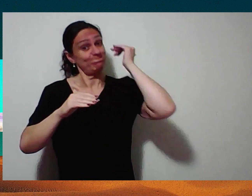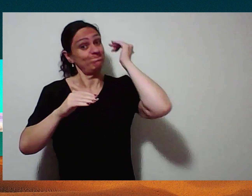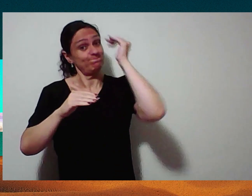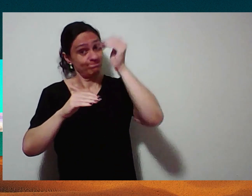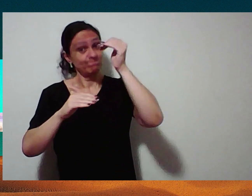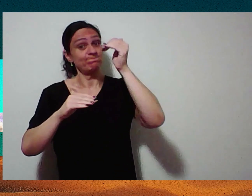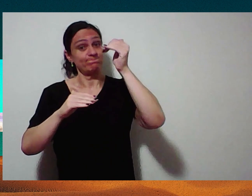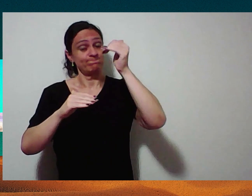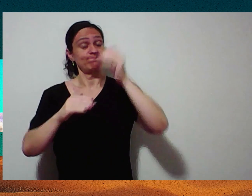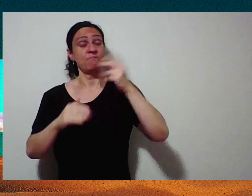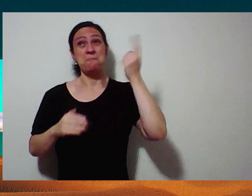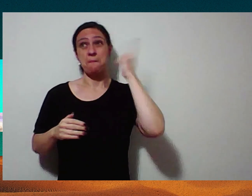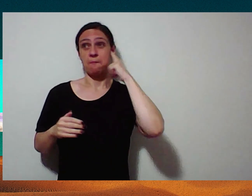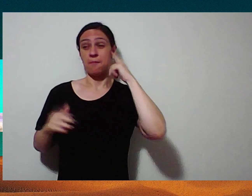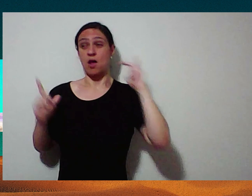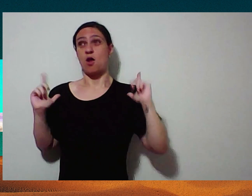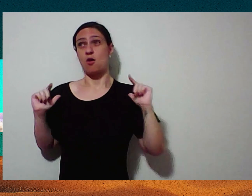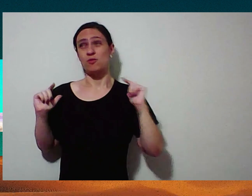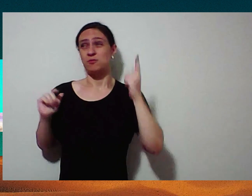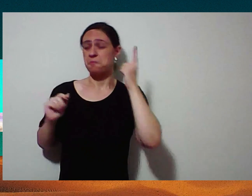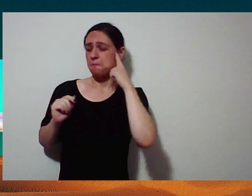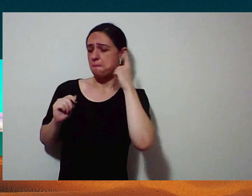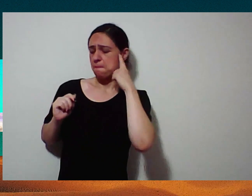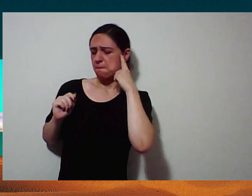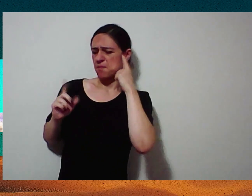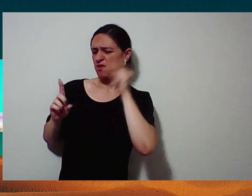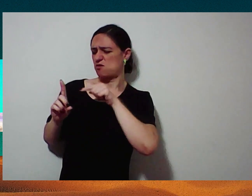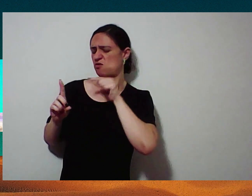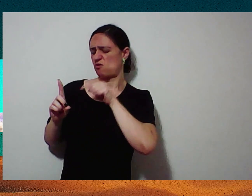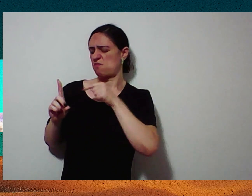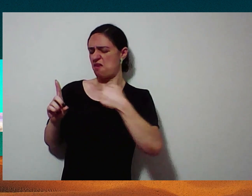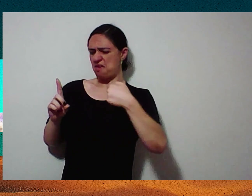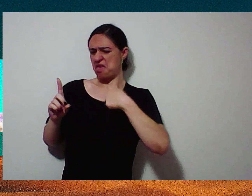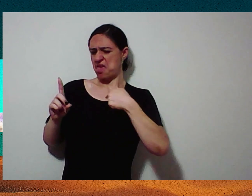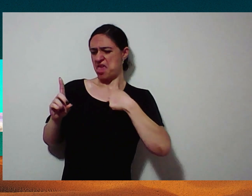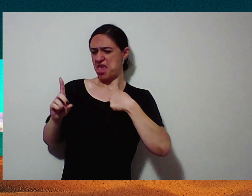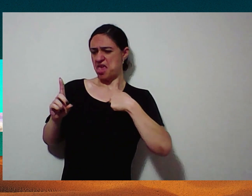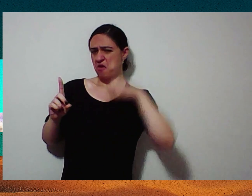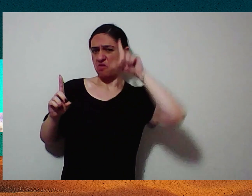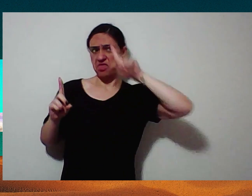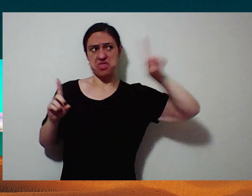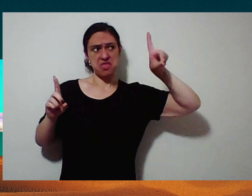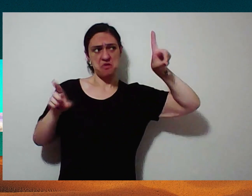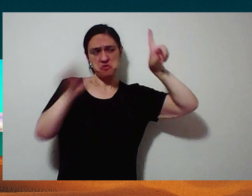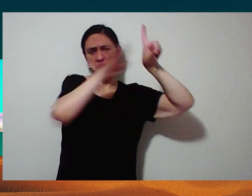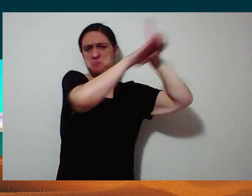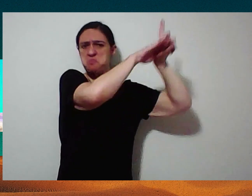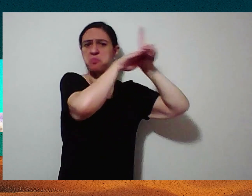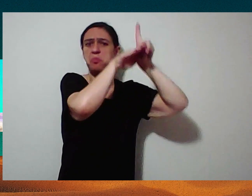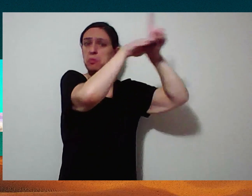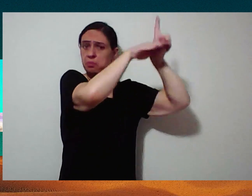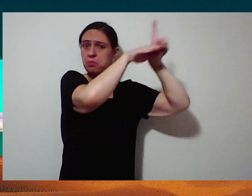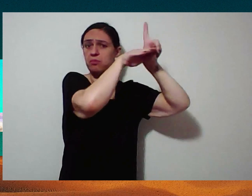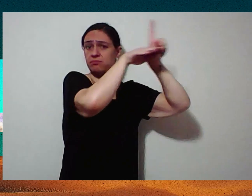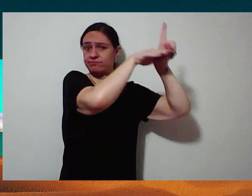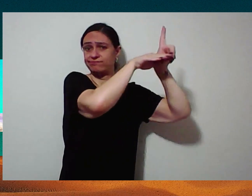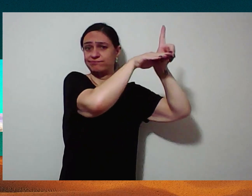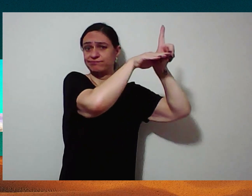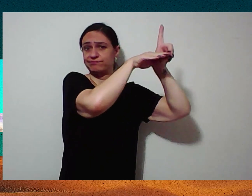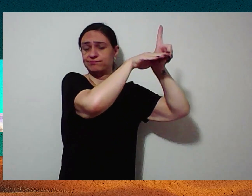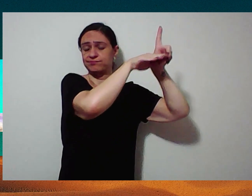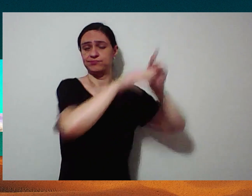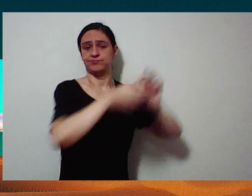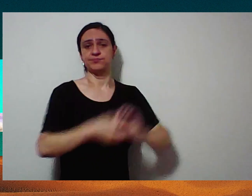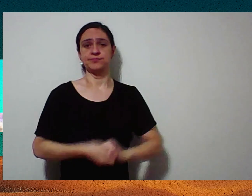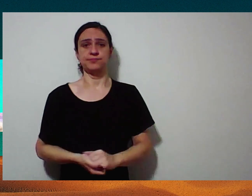got to this exaggeration. Semelhante ao Altíssimo. I will be like the Most High. Aí